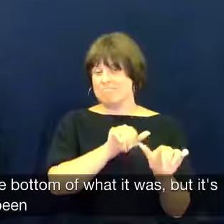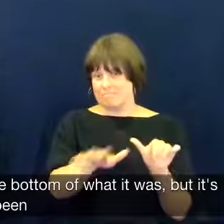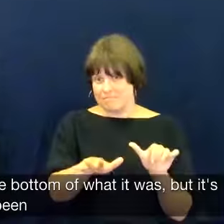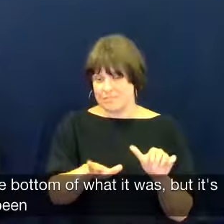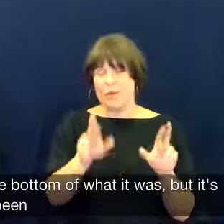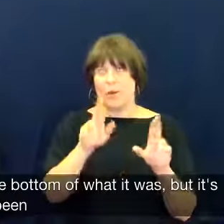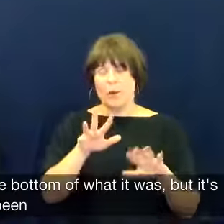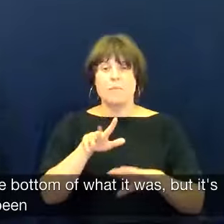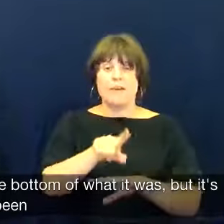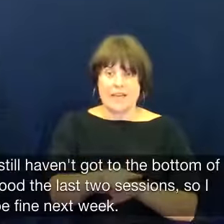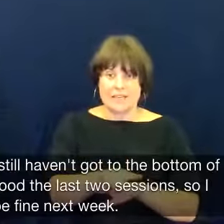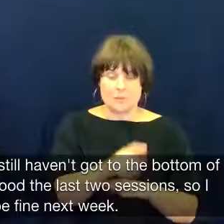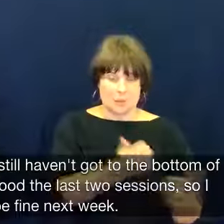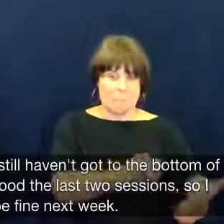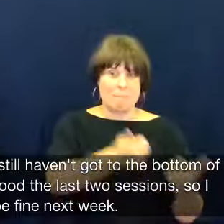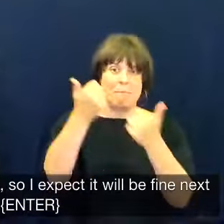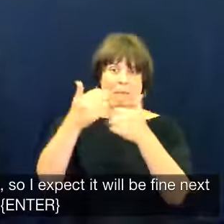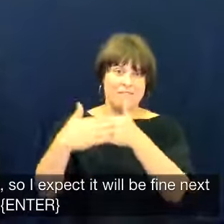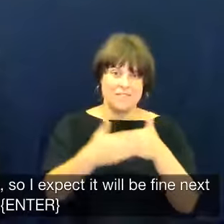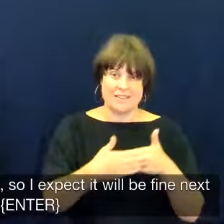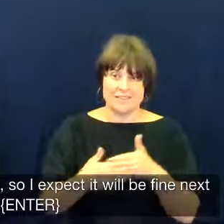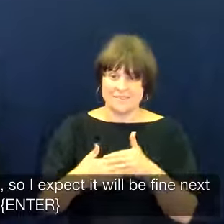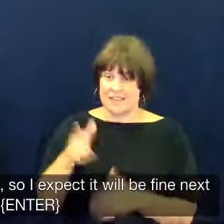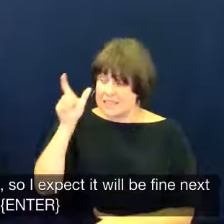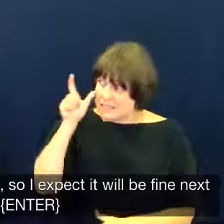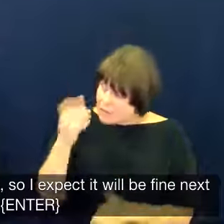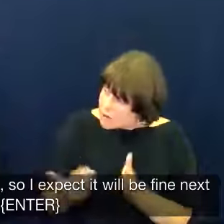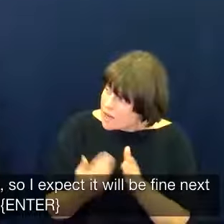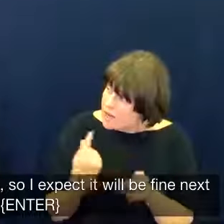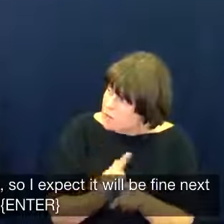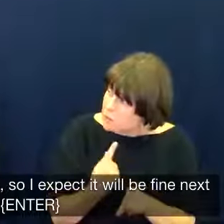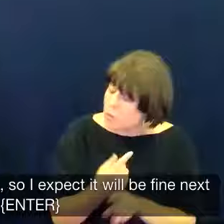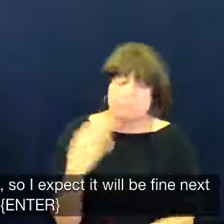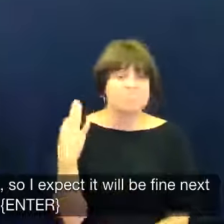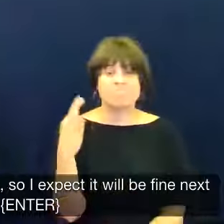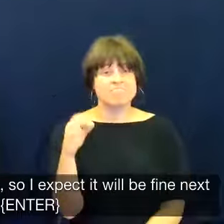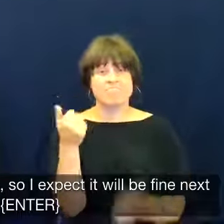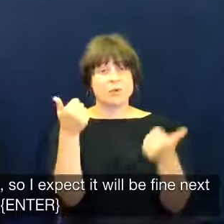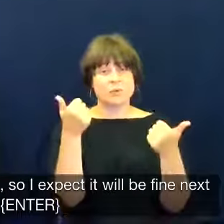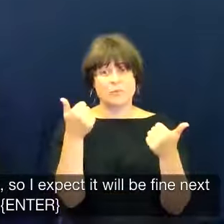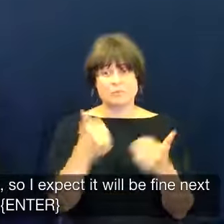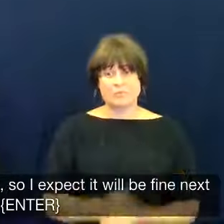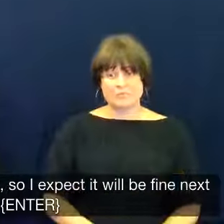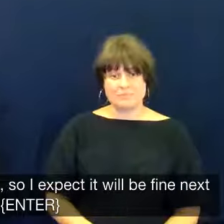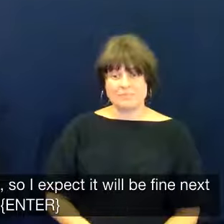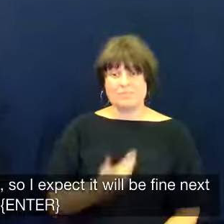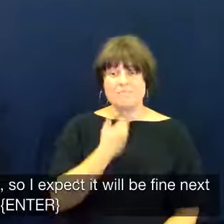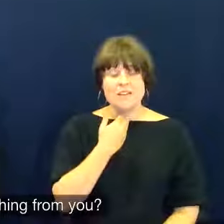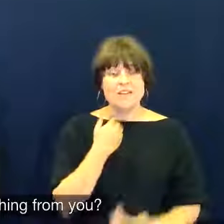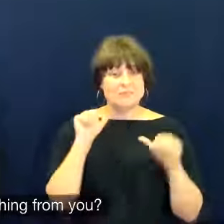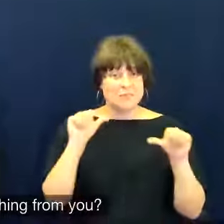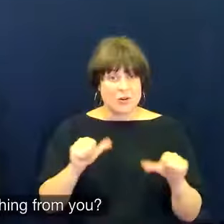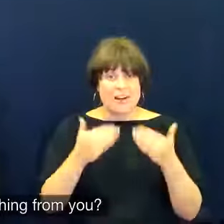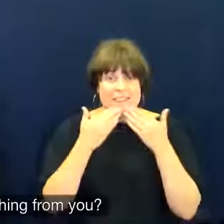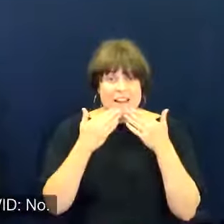week. David, did you have any final words or comments? No? All good? All right. Well, thank you as